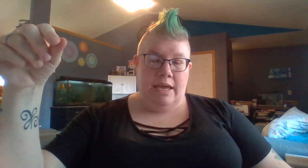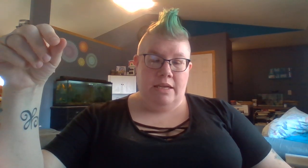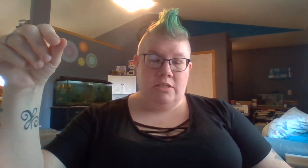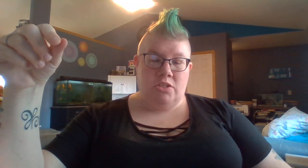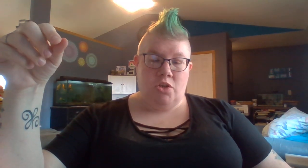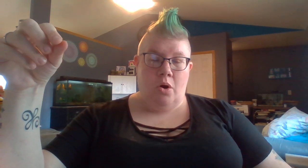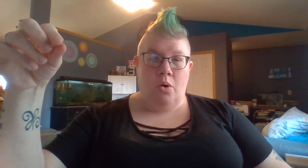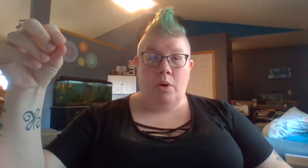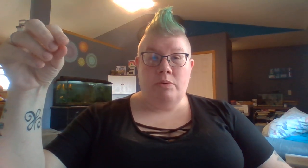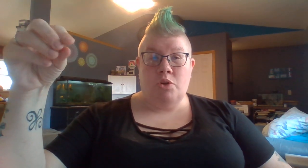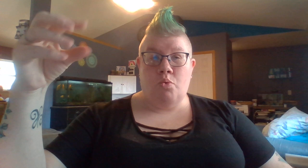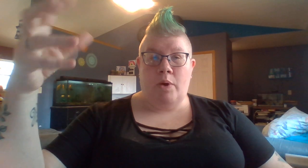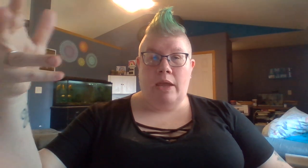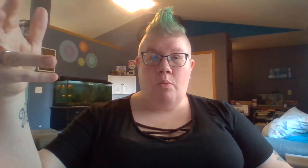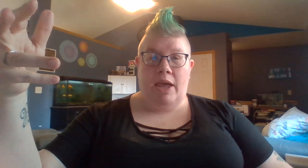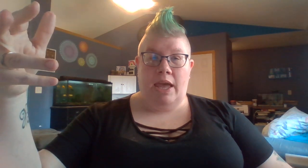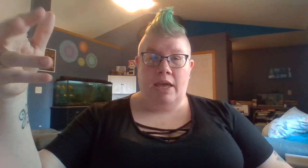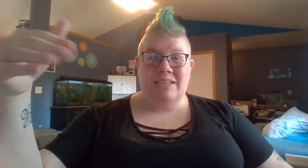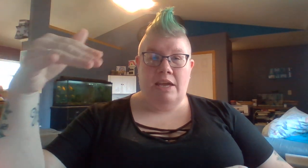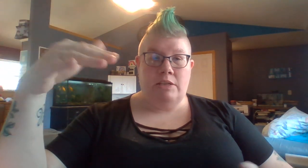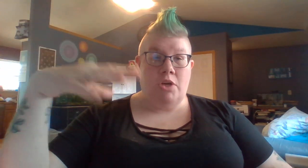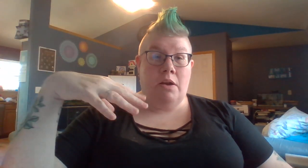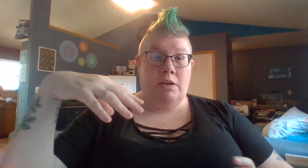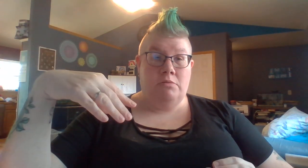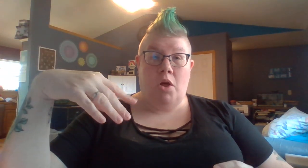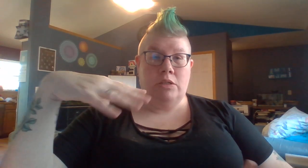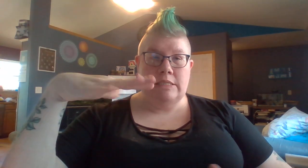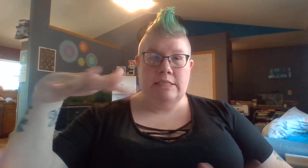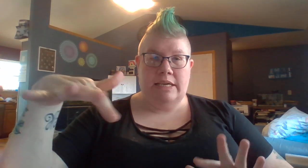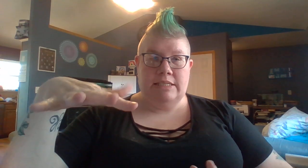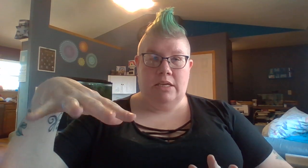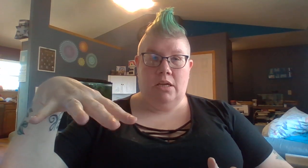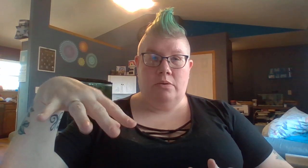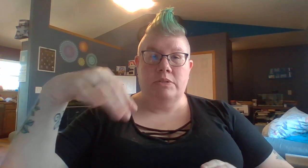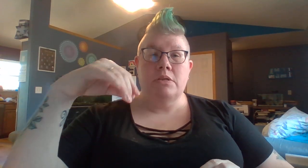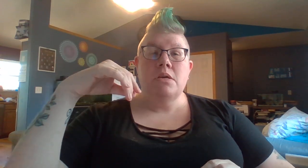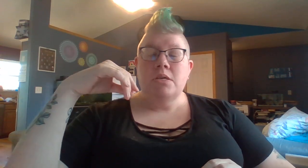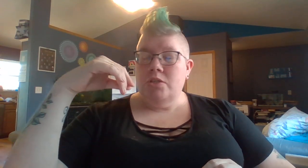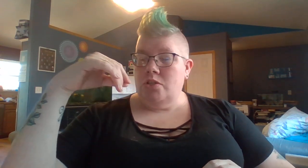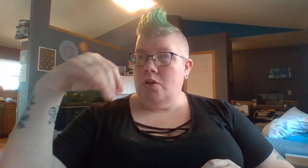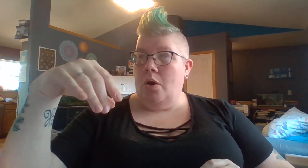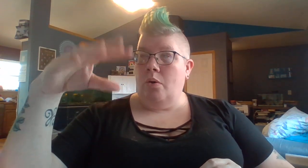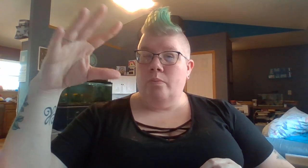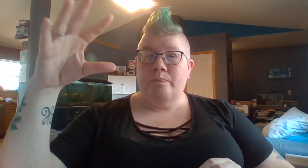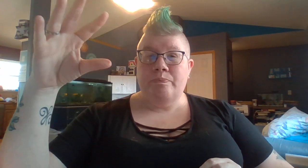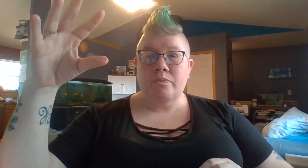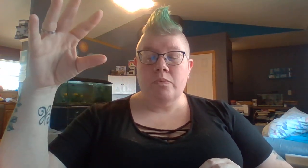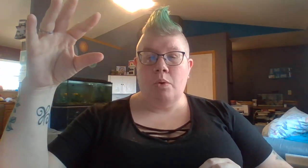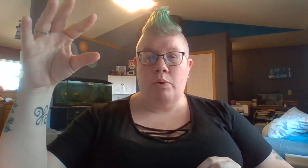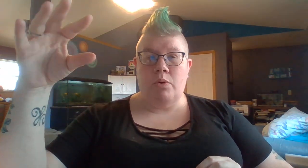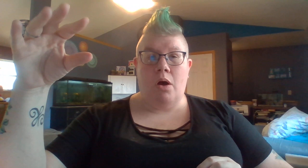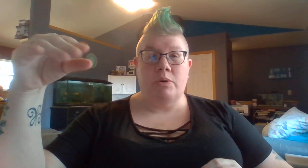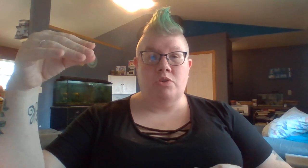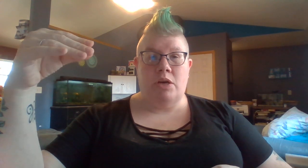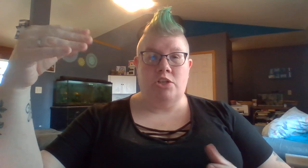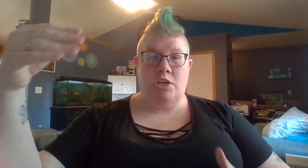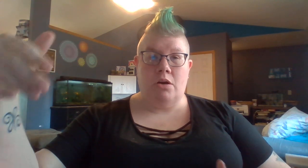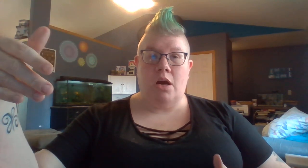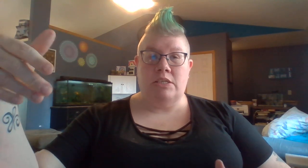And so it was a great way because I taught all dyslexic kiddos. So we were always trying to share